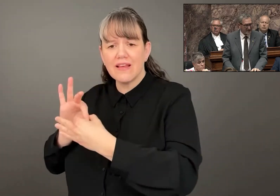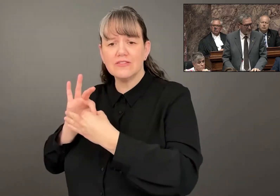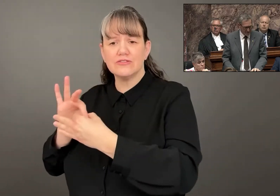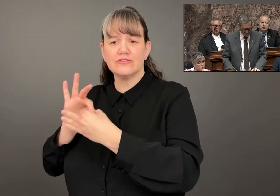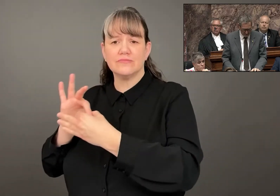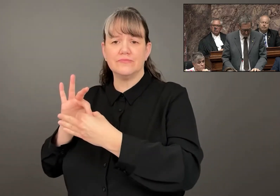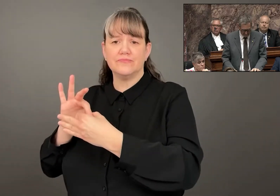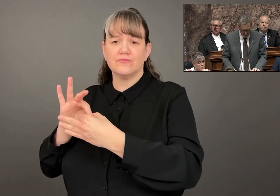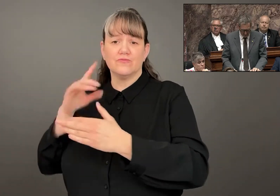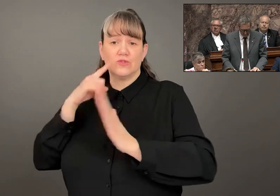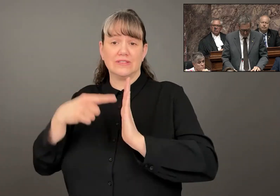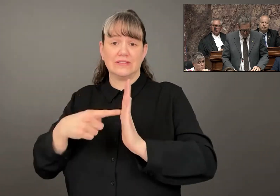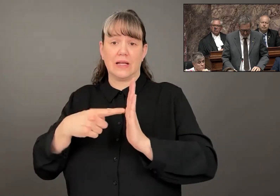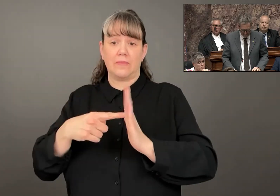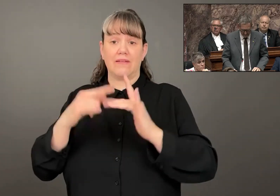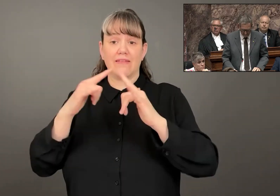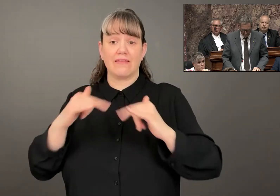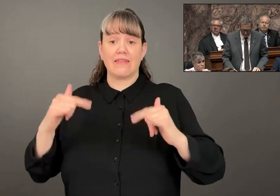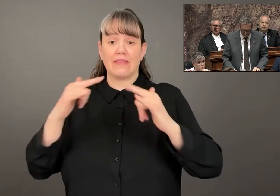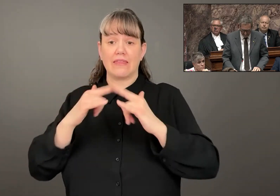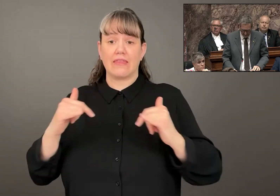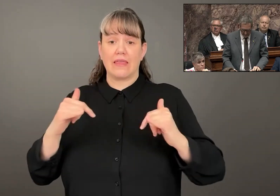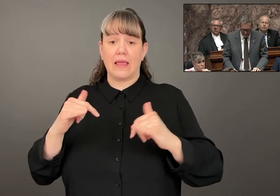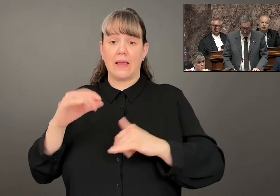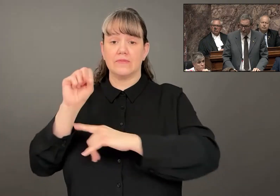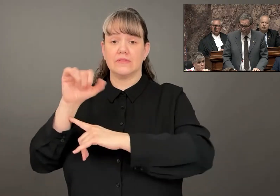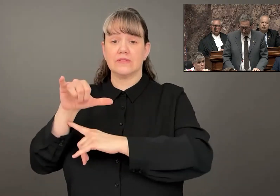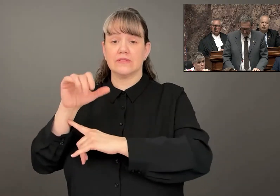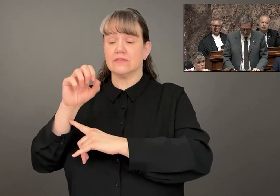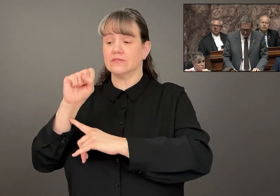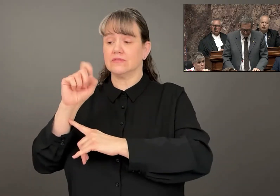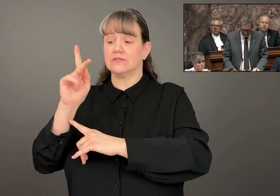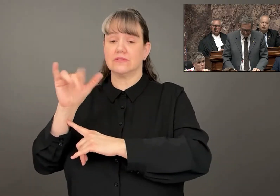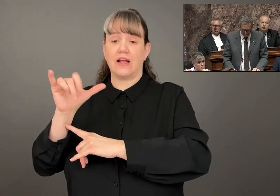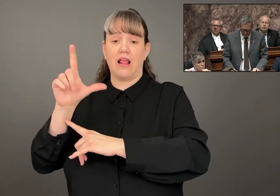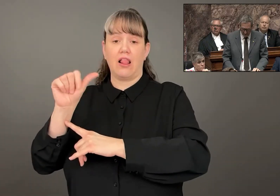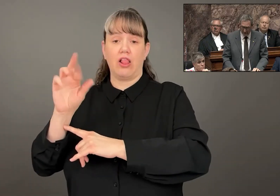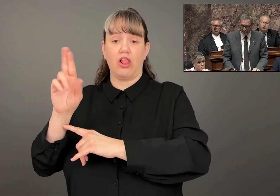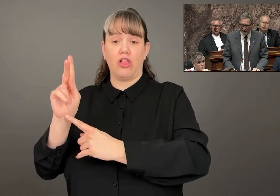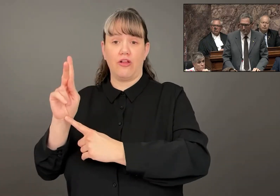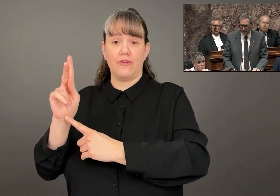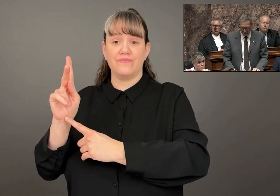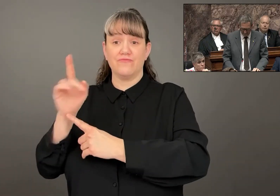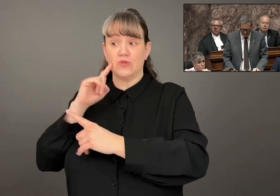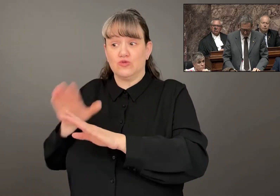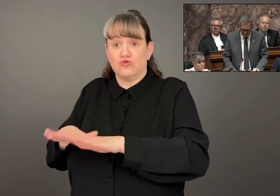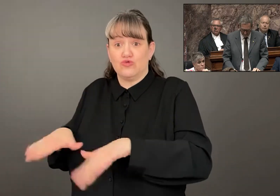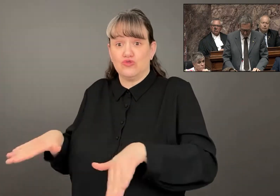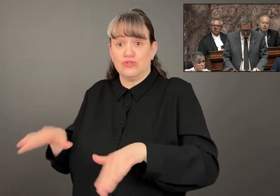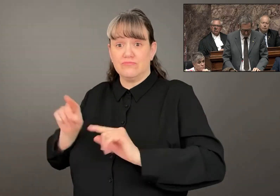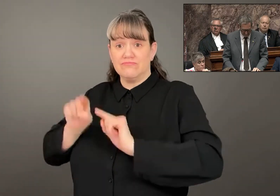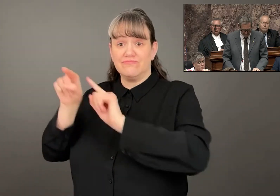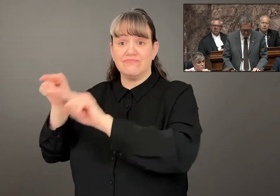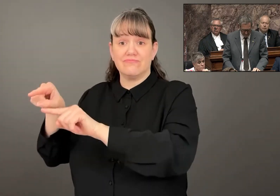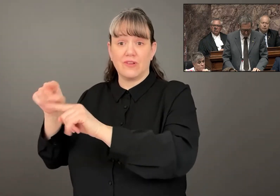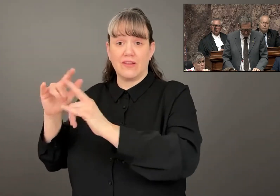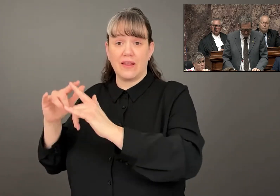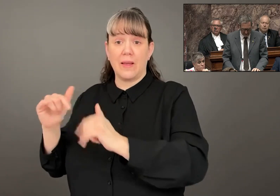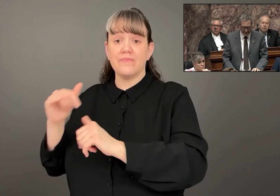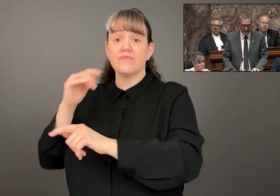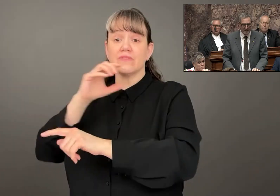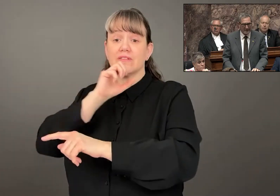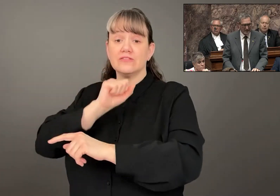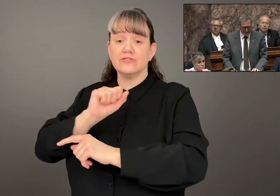ages 7 to 12 who have lost a loved one. Since 2007, 425 children have found